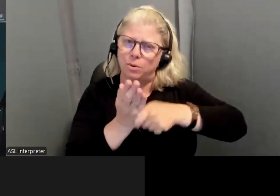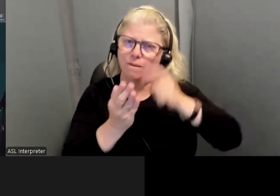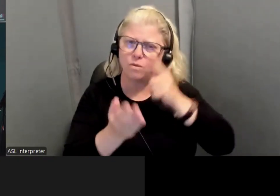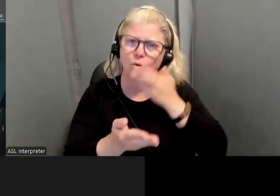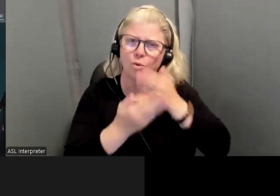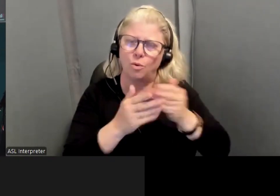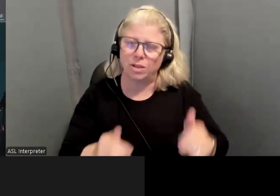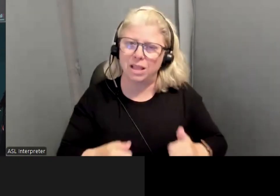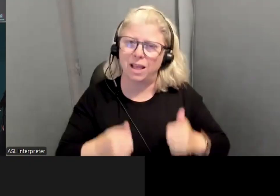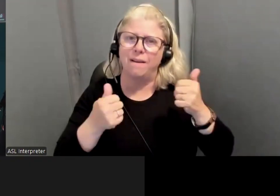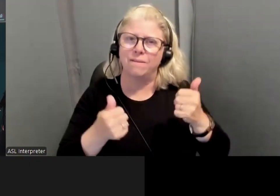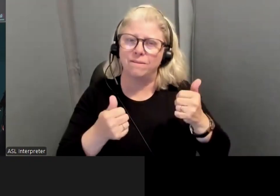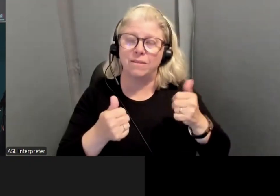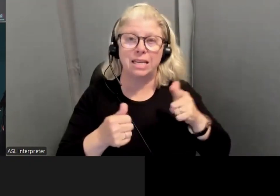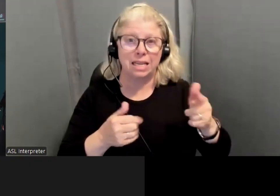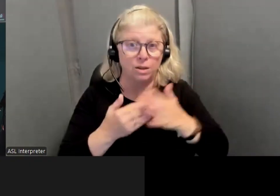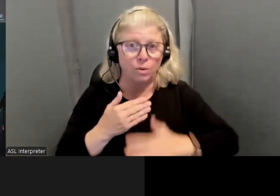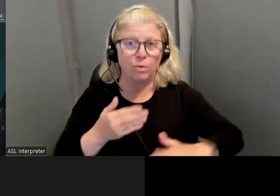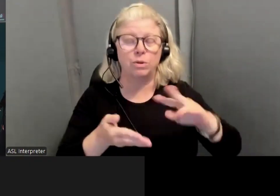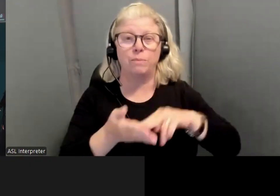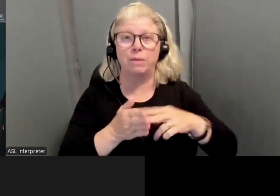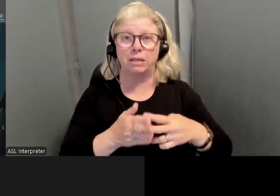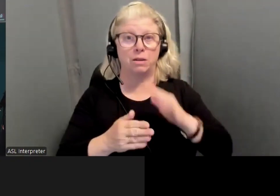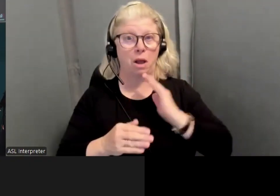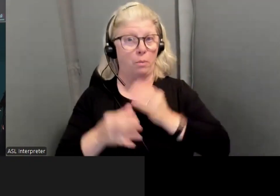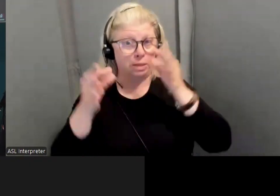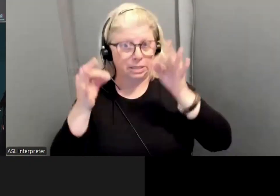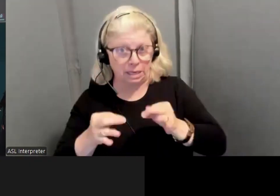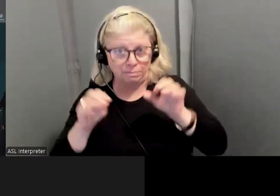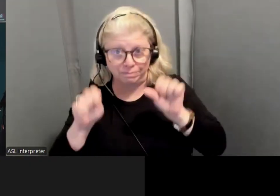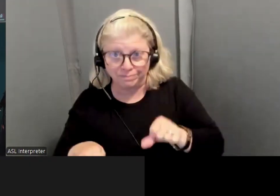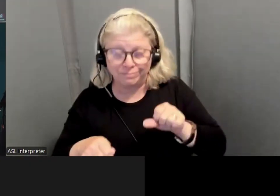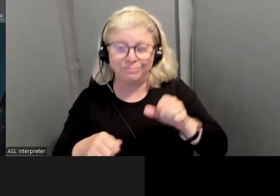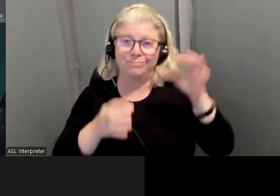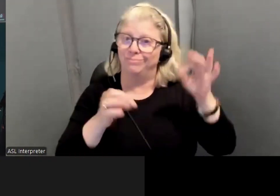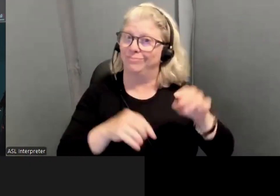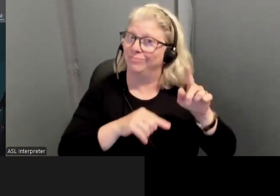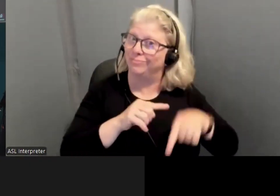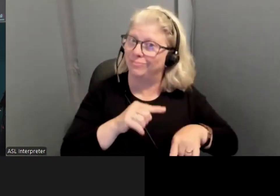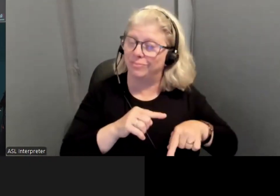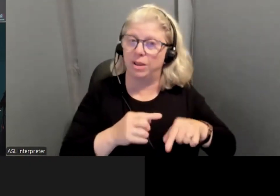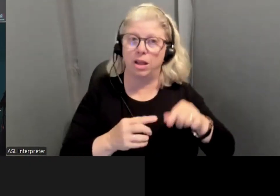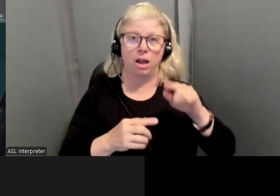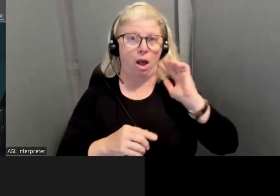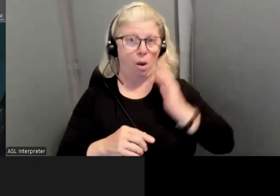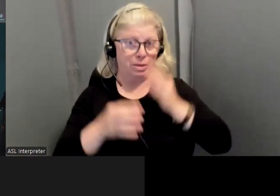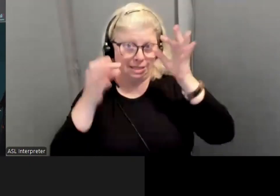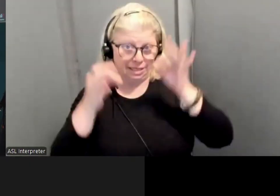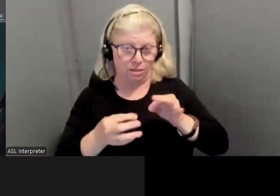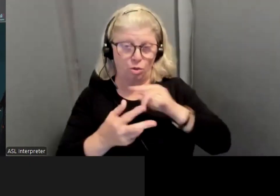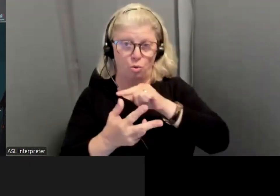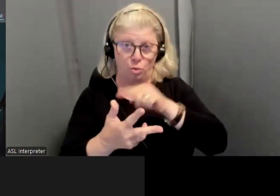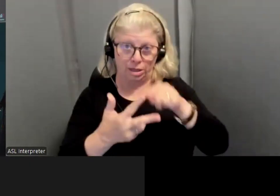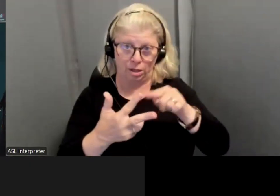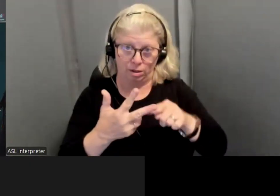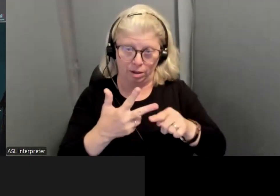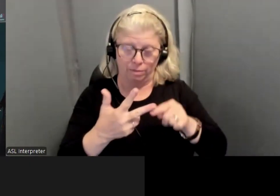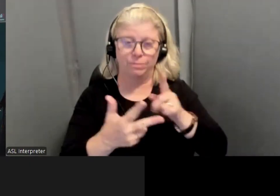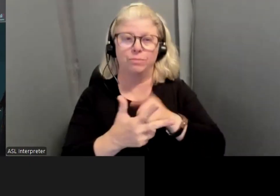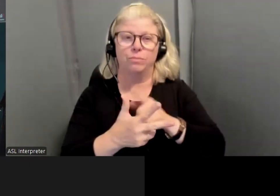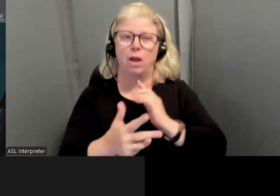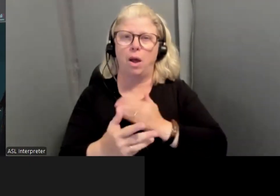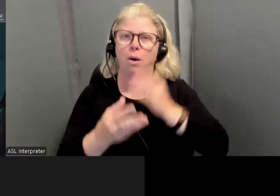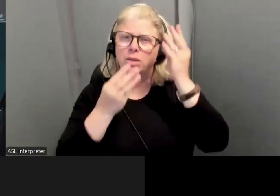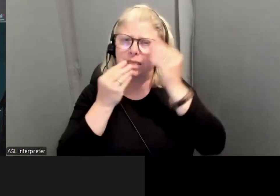on and actually explains what is up to us and what is not up to us. And he says, up to us, there's only three things. Our